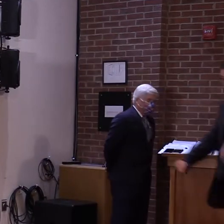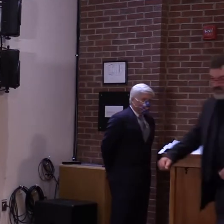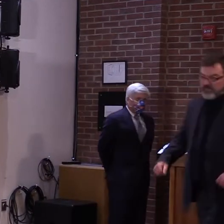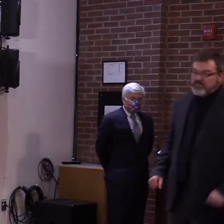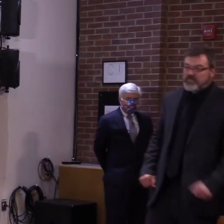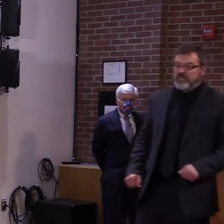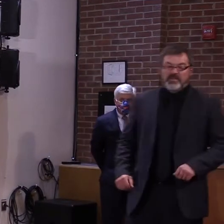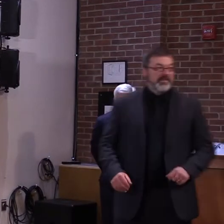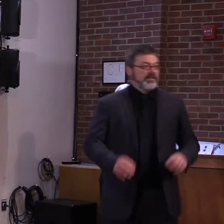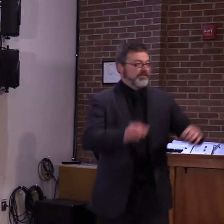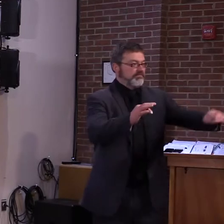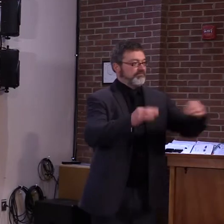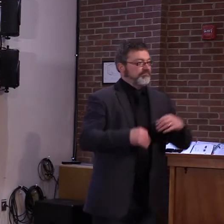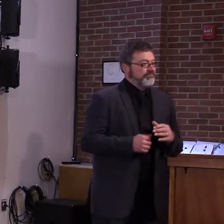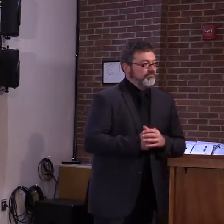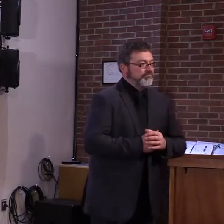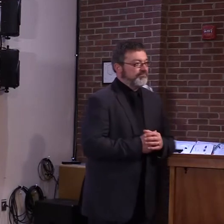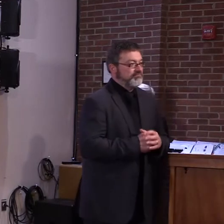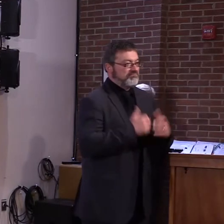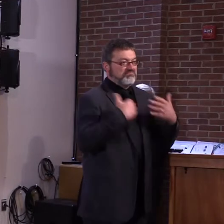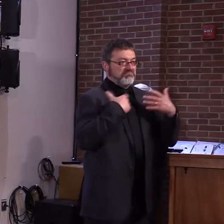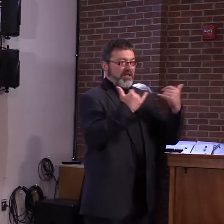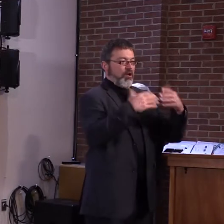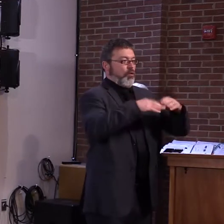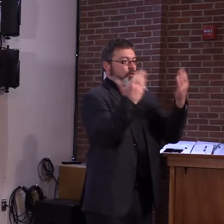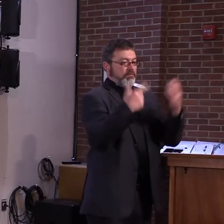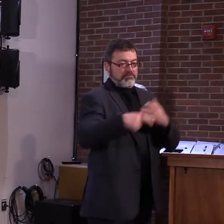All right, we'll open it up to questions.